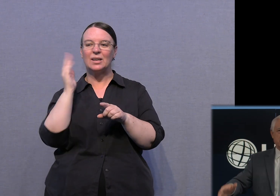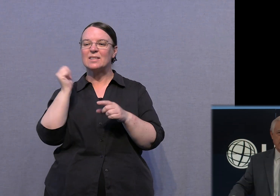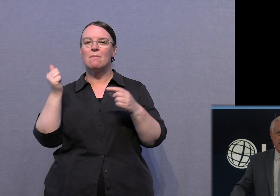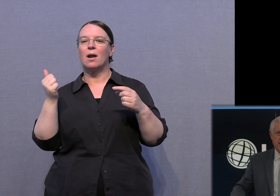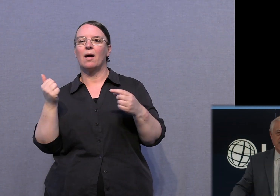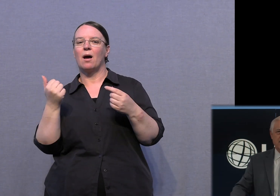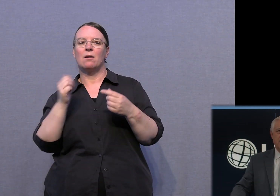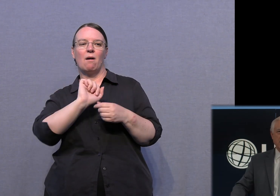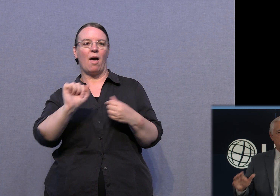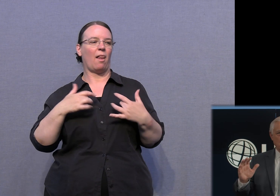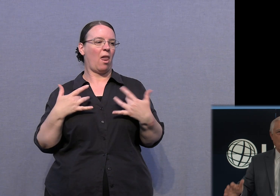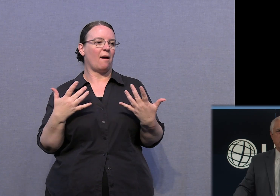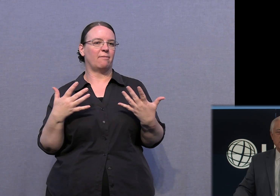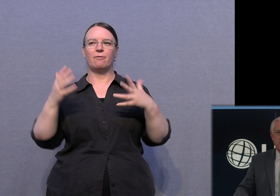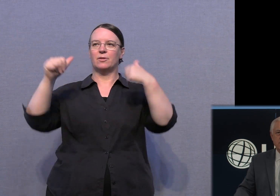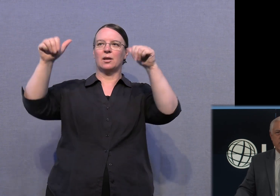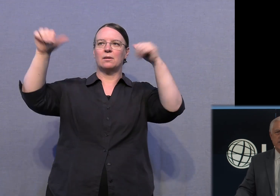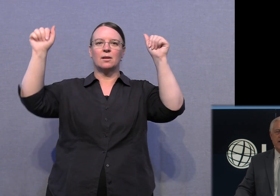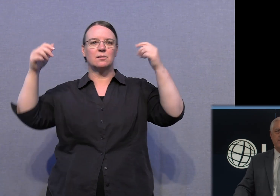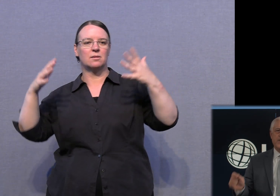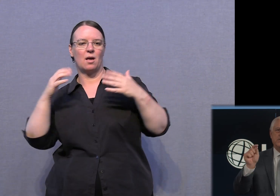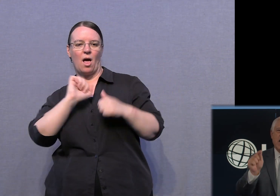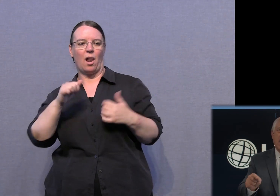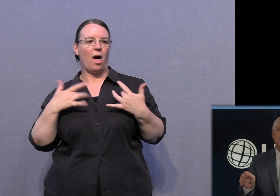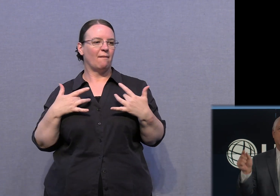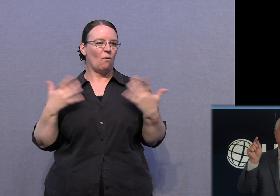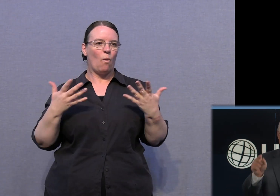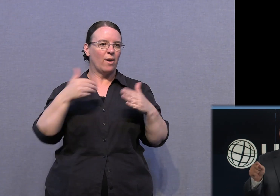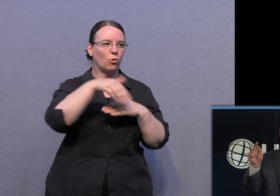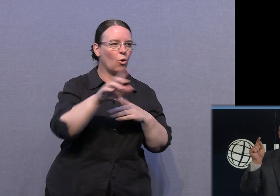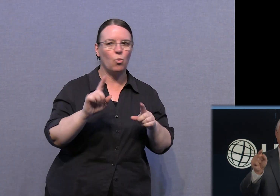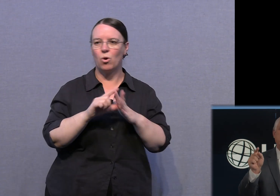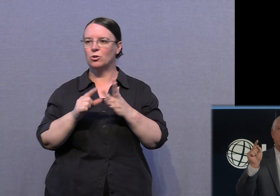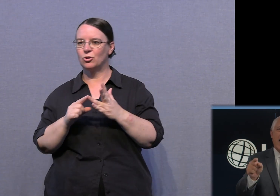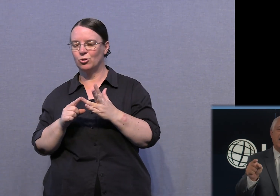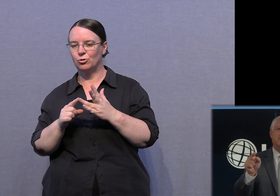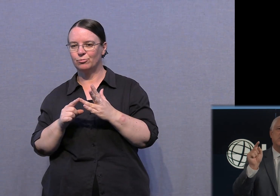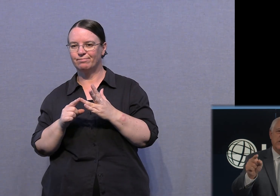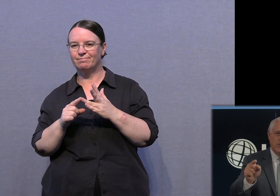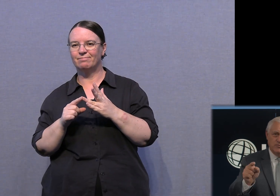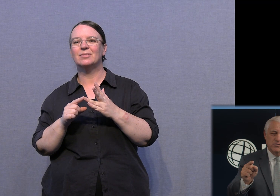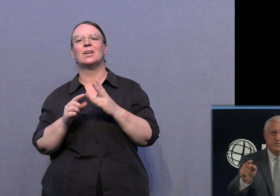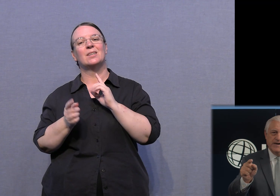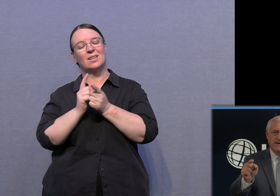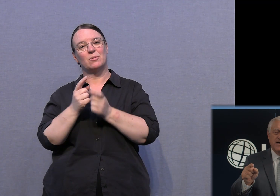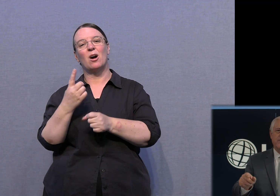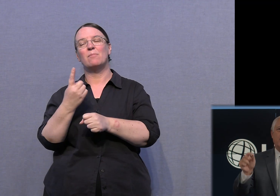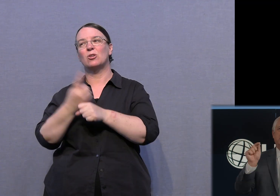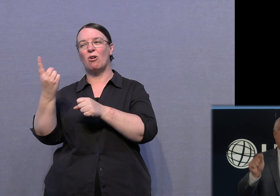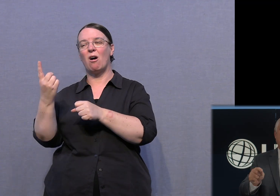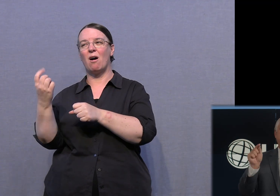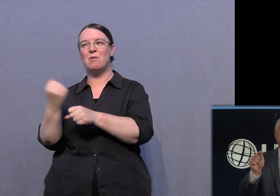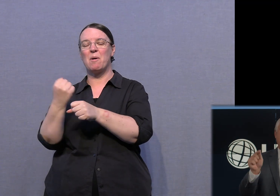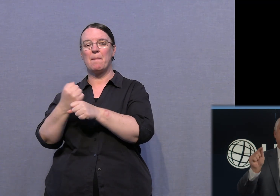you succeed in your goals in ministry, there are times where God will bring you back to zero, so to speak. There